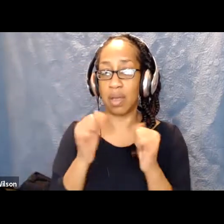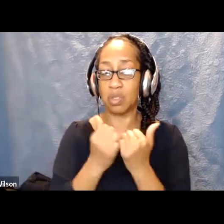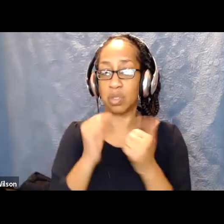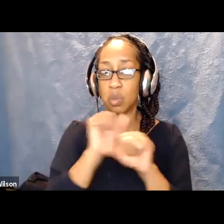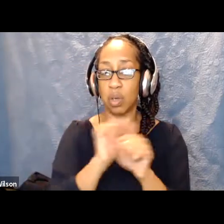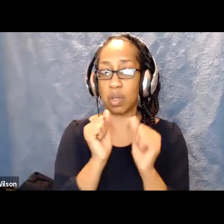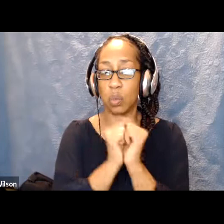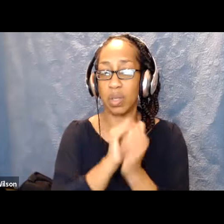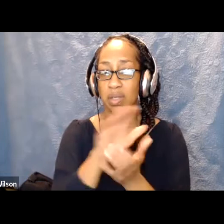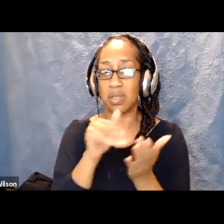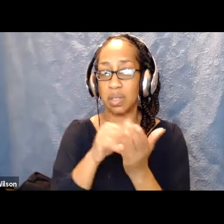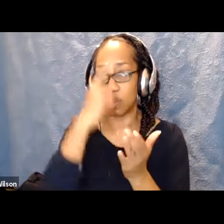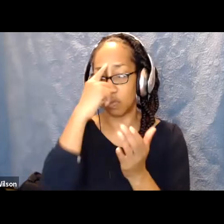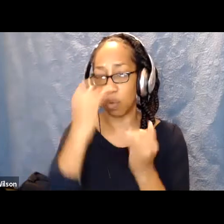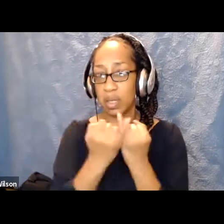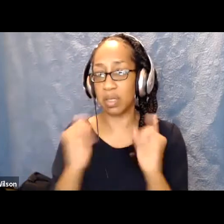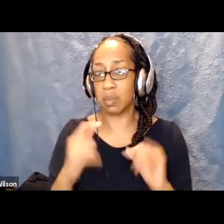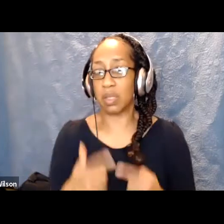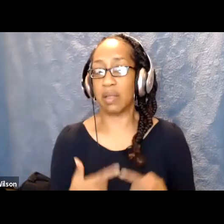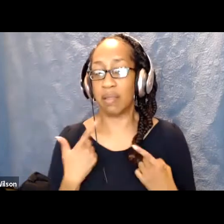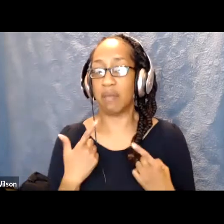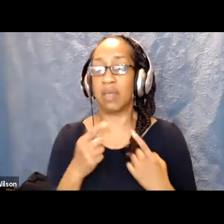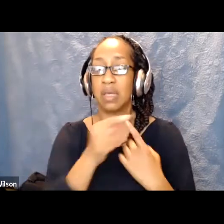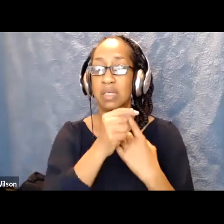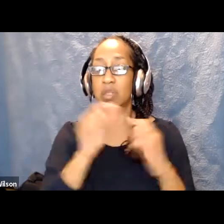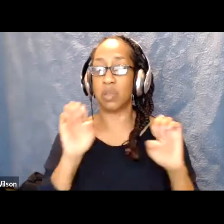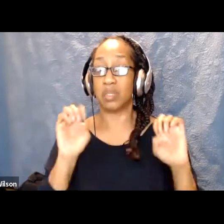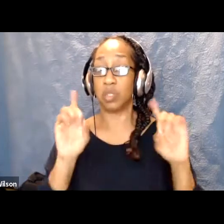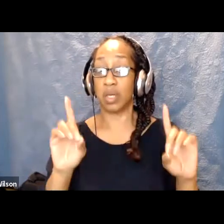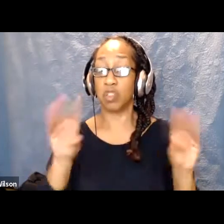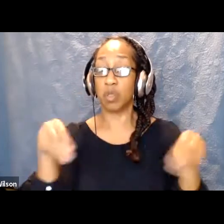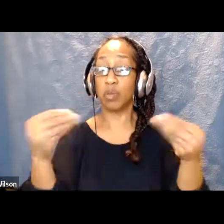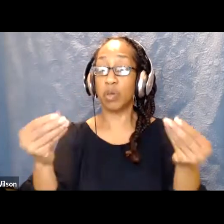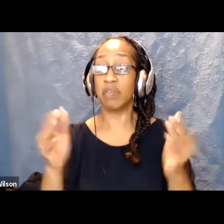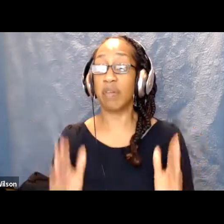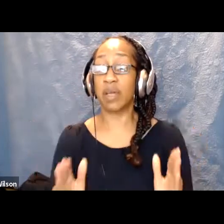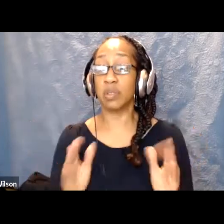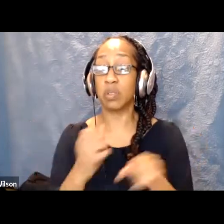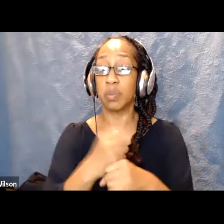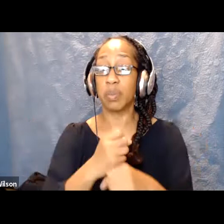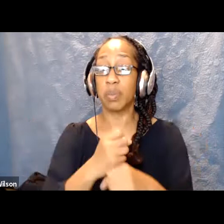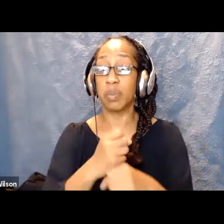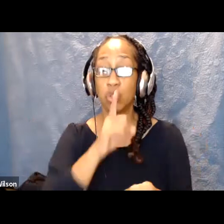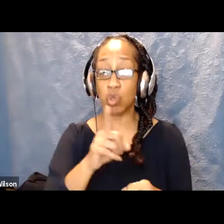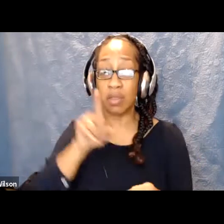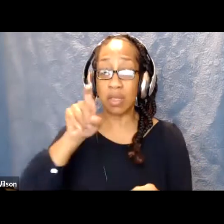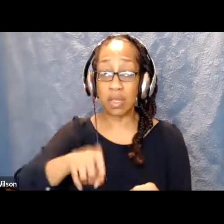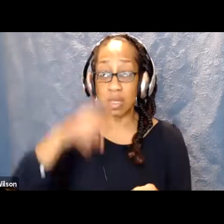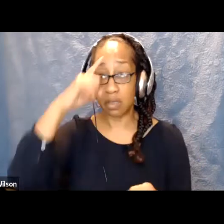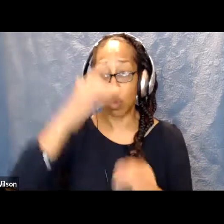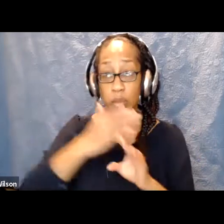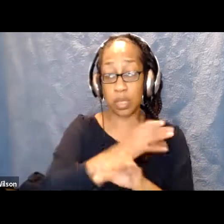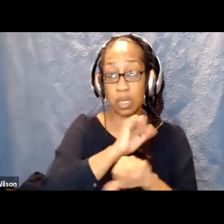centers for independent living and special education providers to make sure that the needs for pre-employment